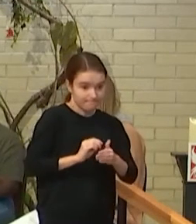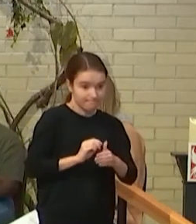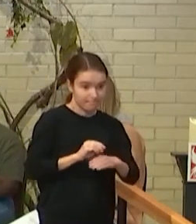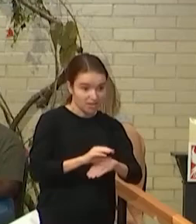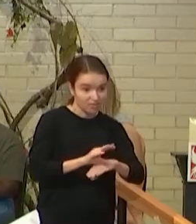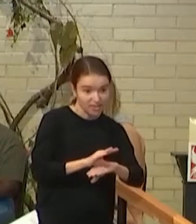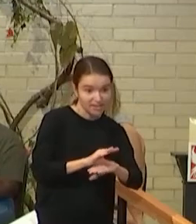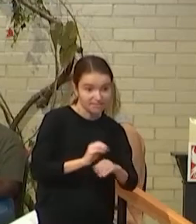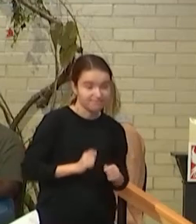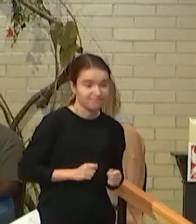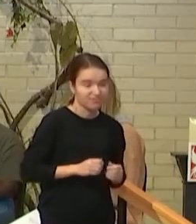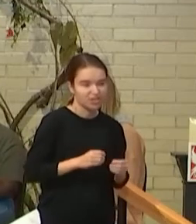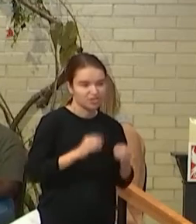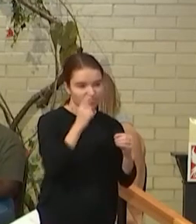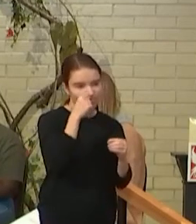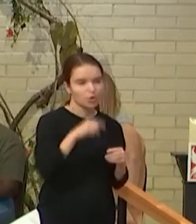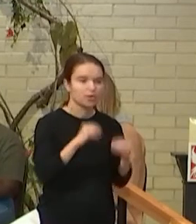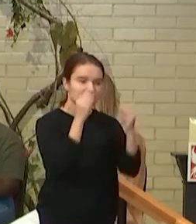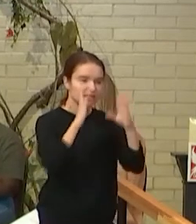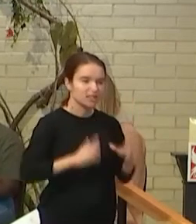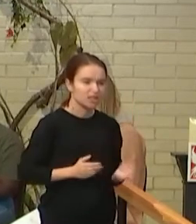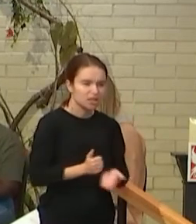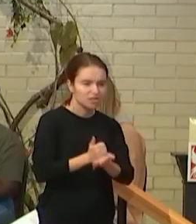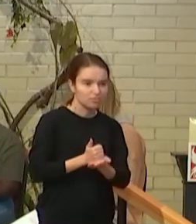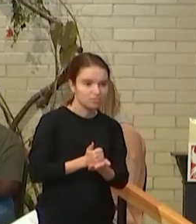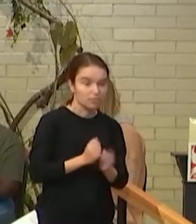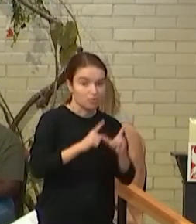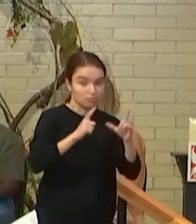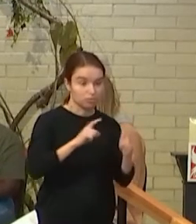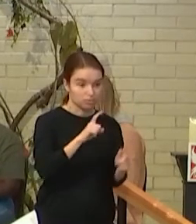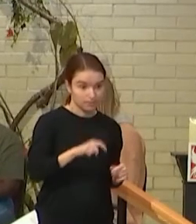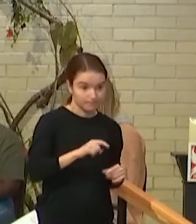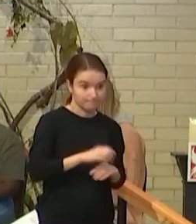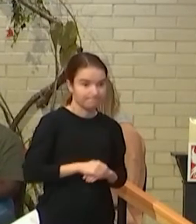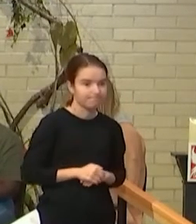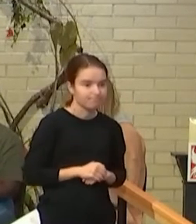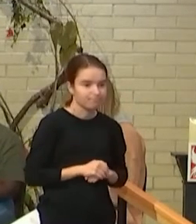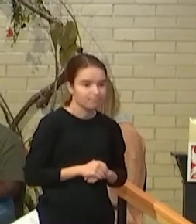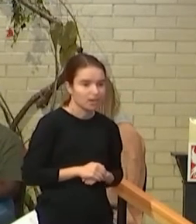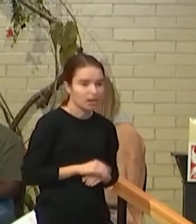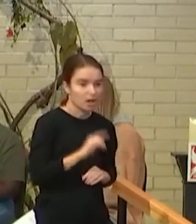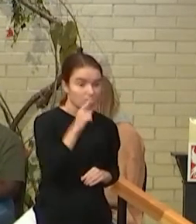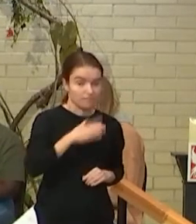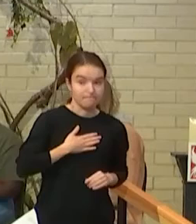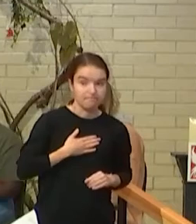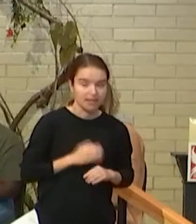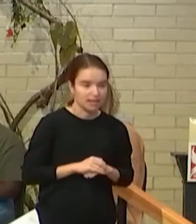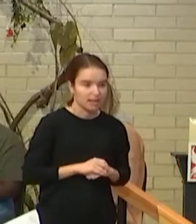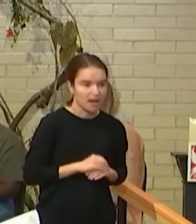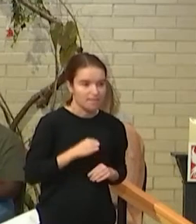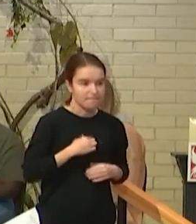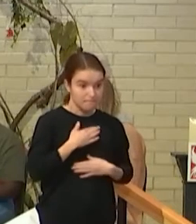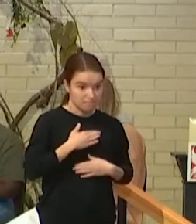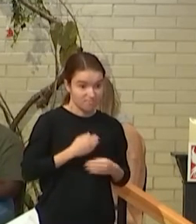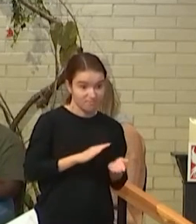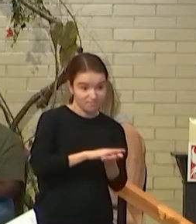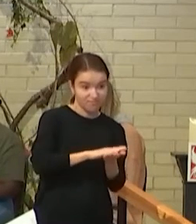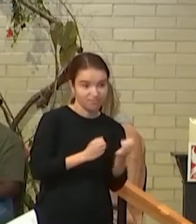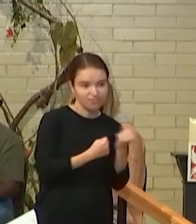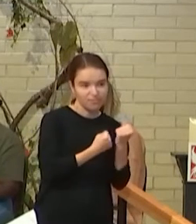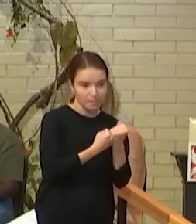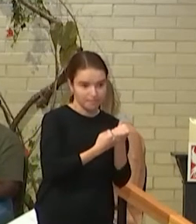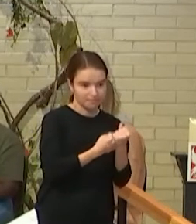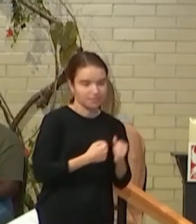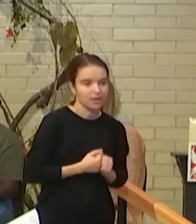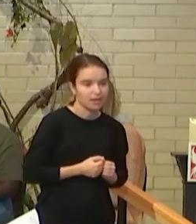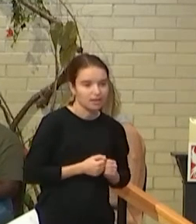really big question. Yeah. For me, I have definitely really appreciated the accommodations that I have gotten.